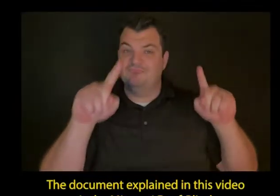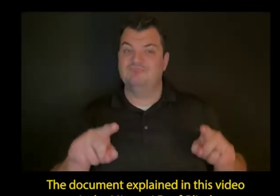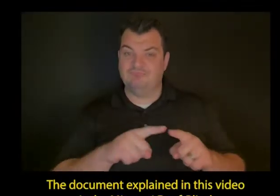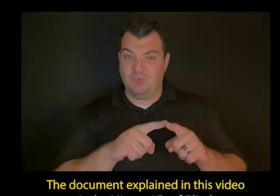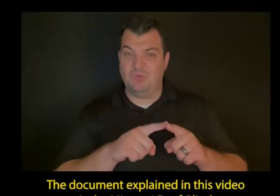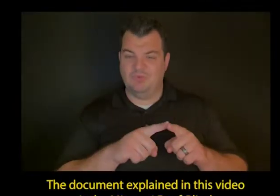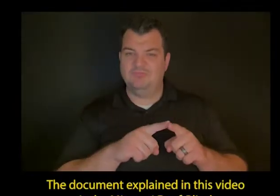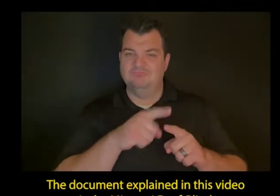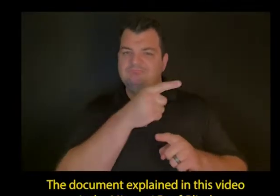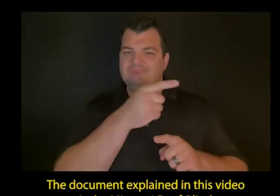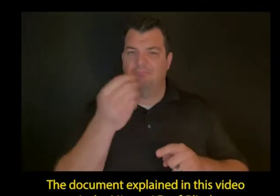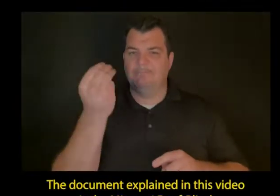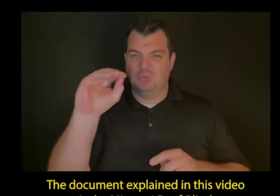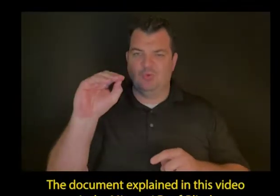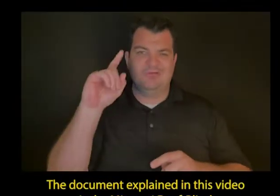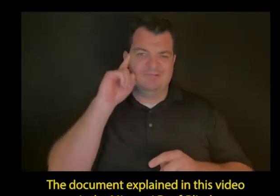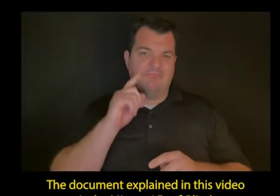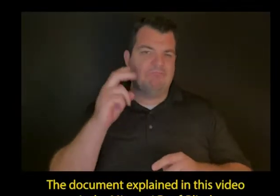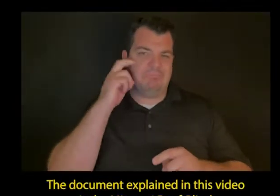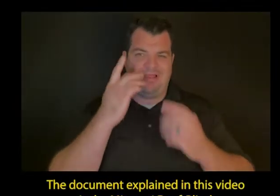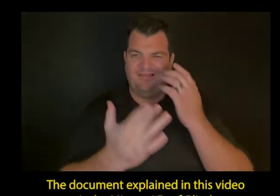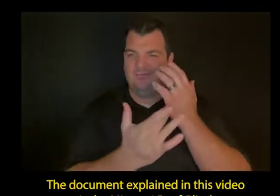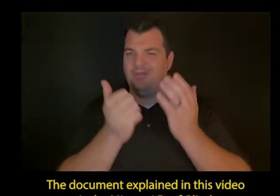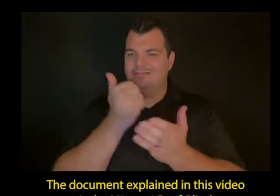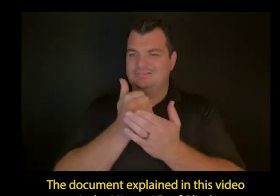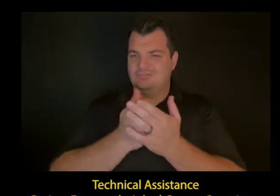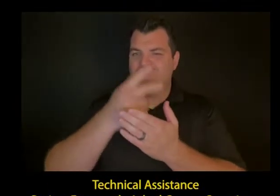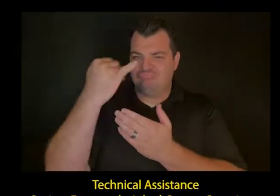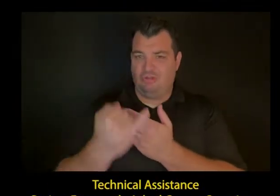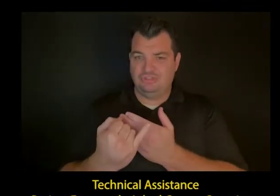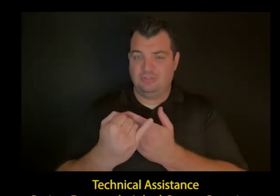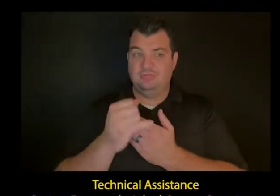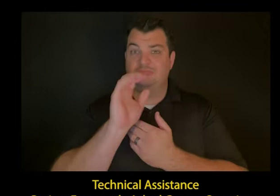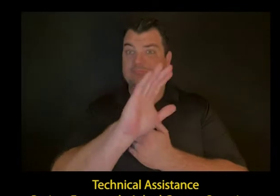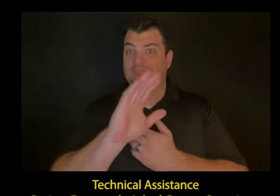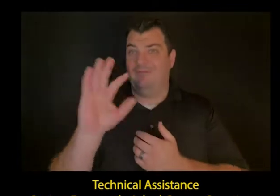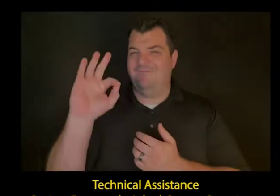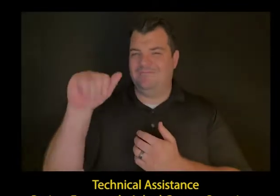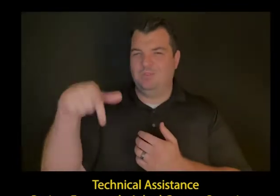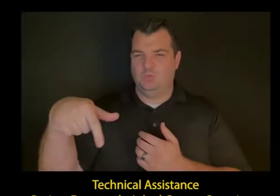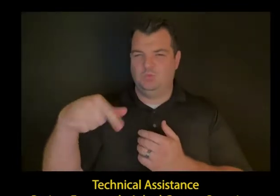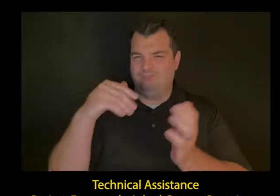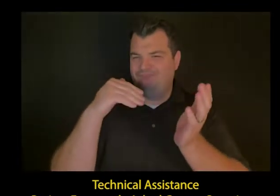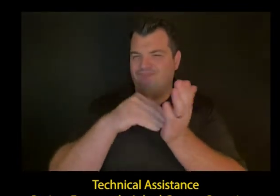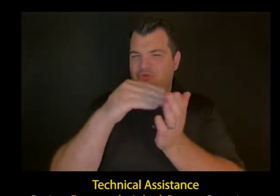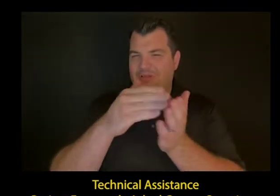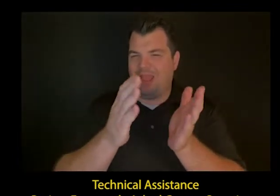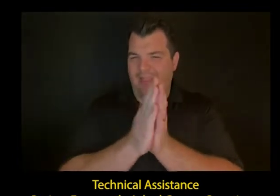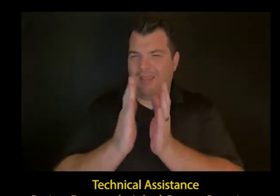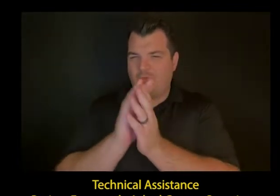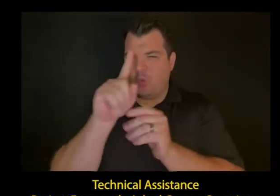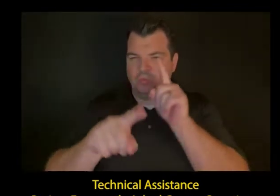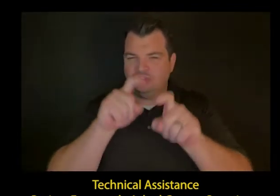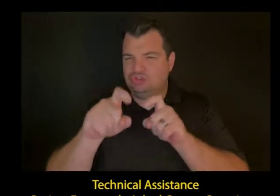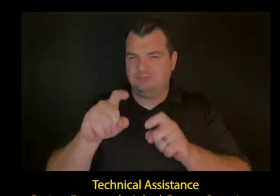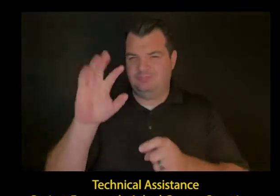The document explained in this video is the Missouri DeafBlind Technical Assistance Project Frequently Asked Census Questions.